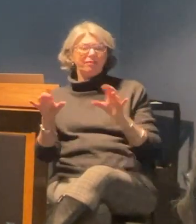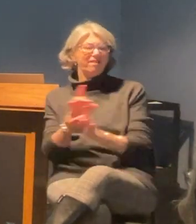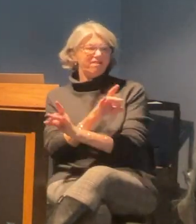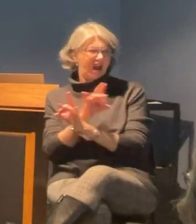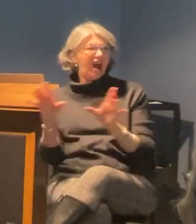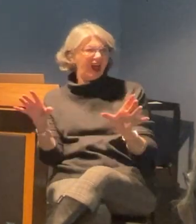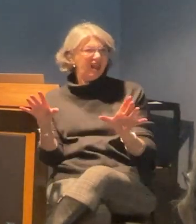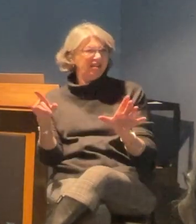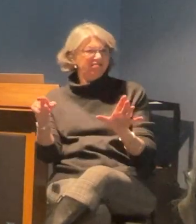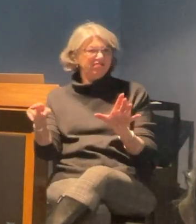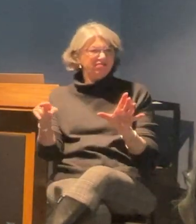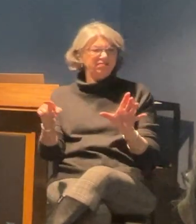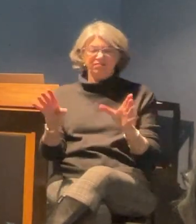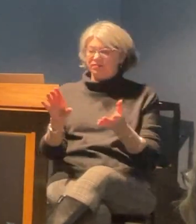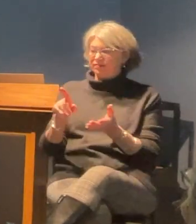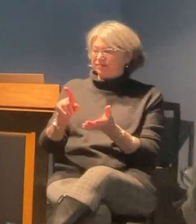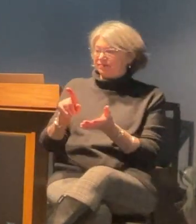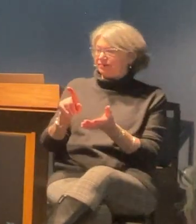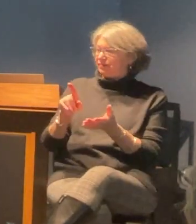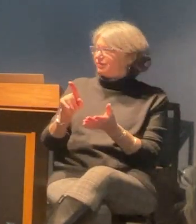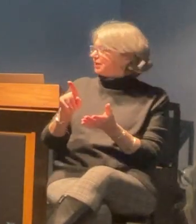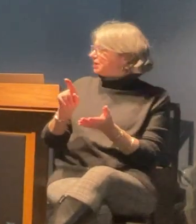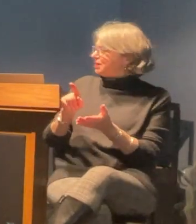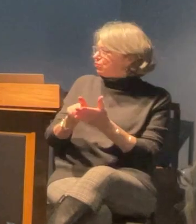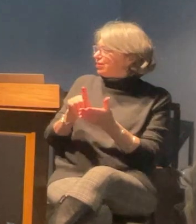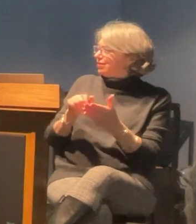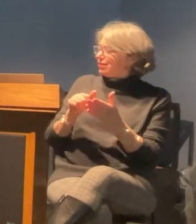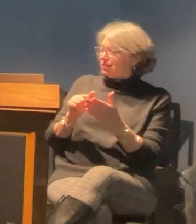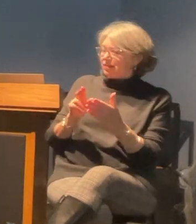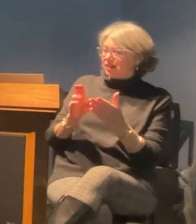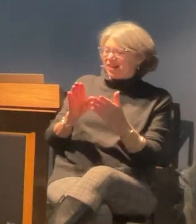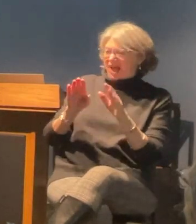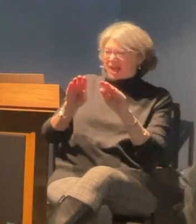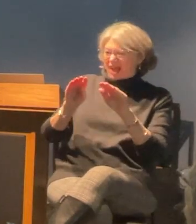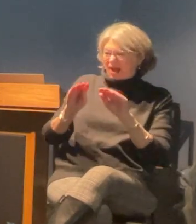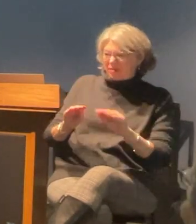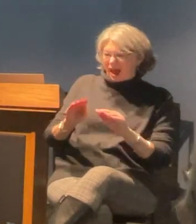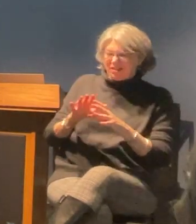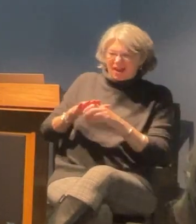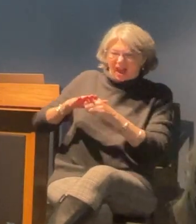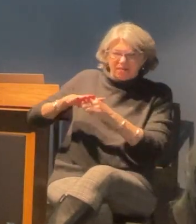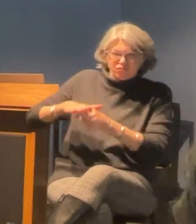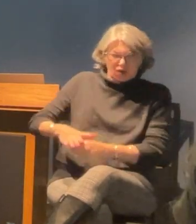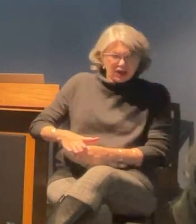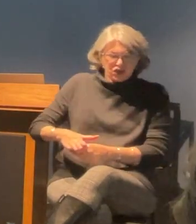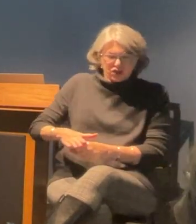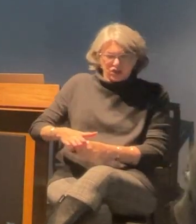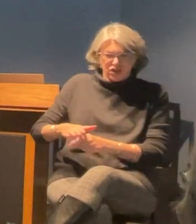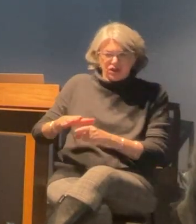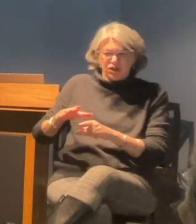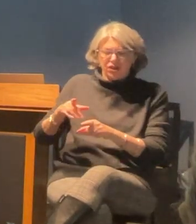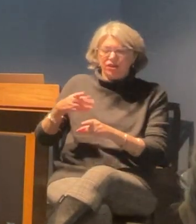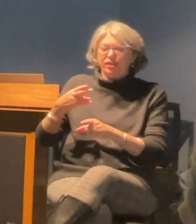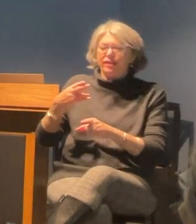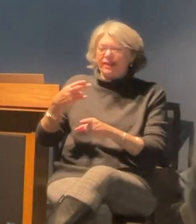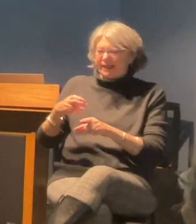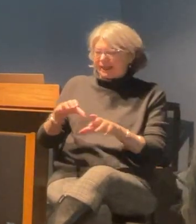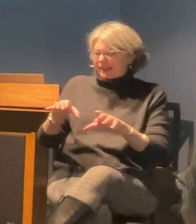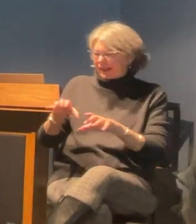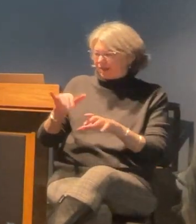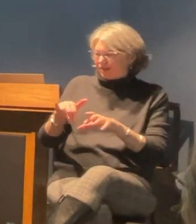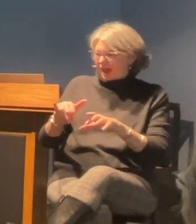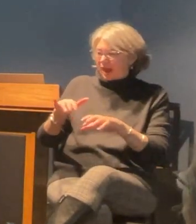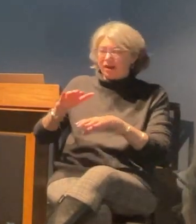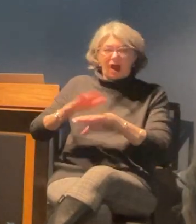violent. It's a printing technique that applies very high pressure, and he did that